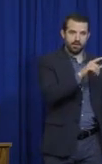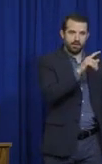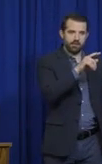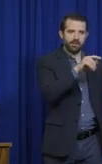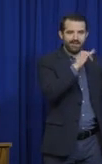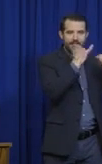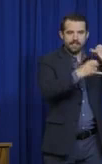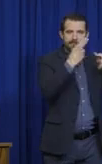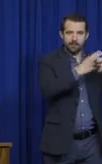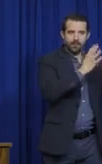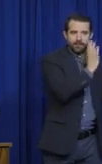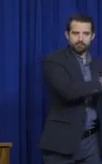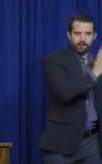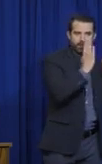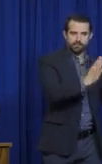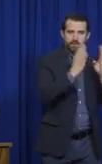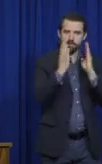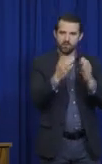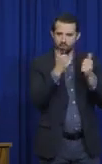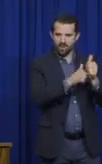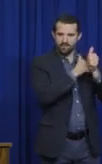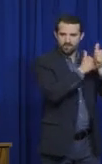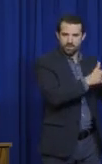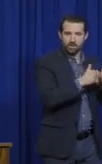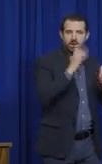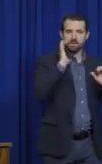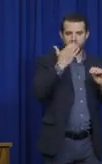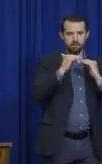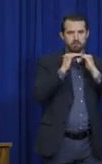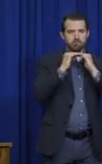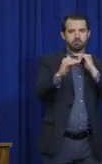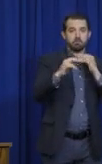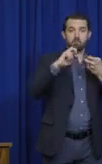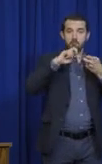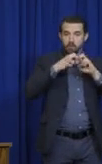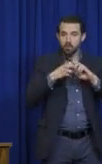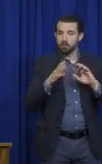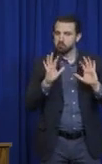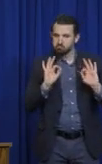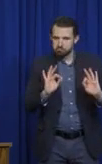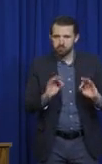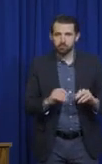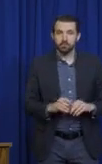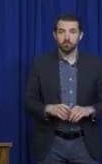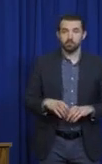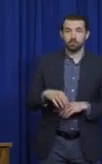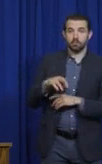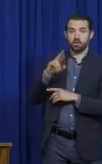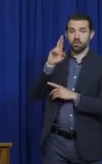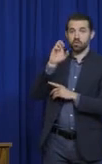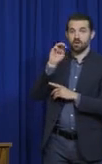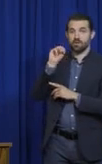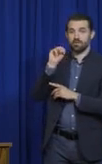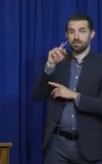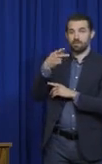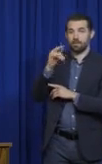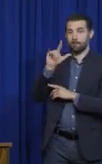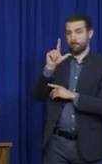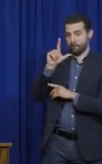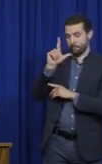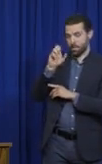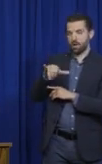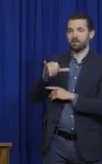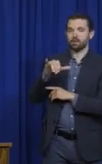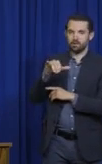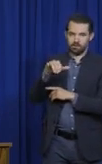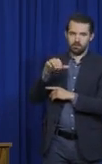online 24-hour-a-day re-employ-me system has functioned throughout this, and we